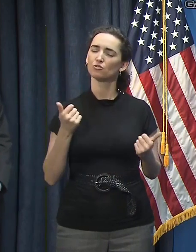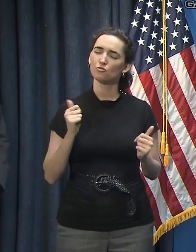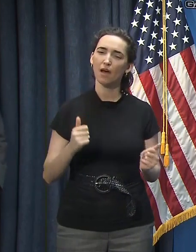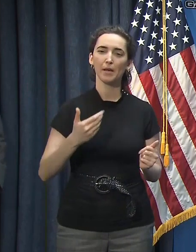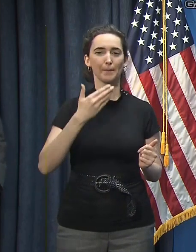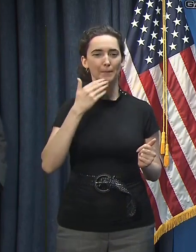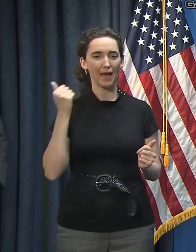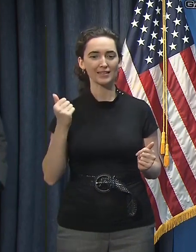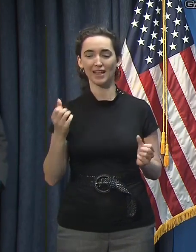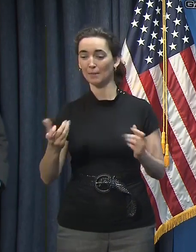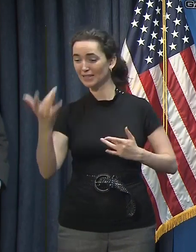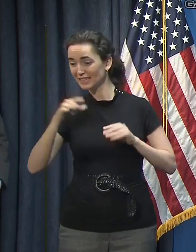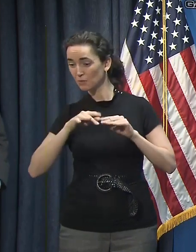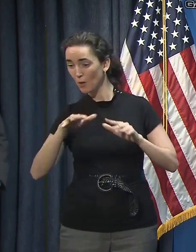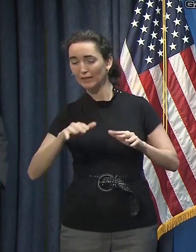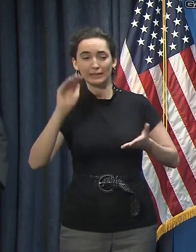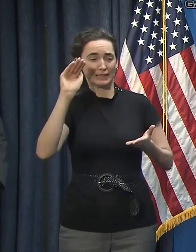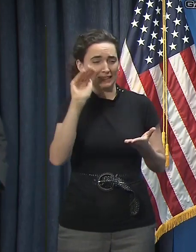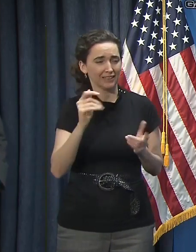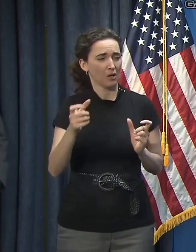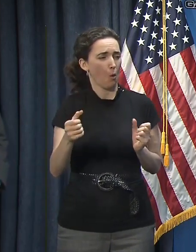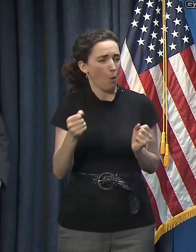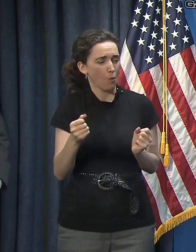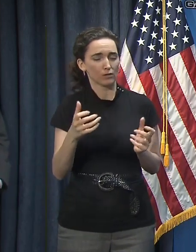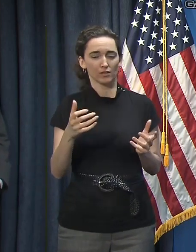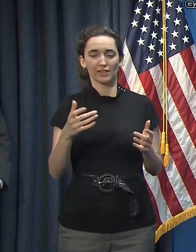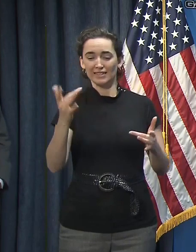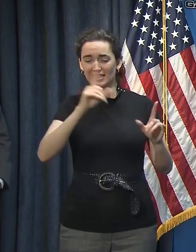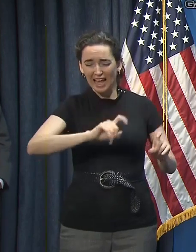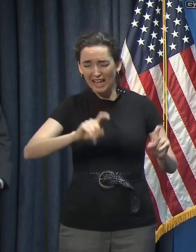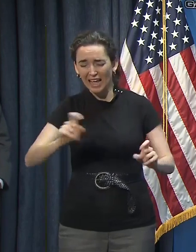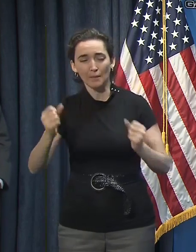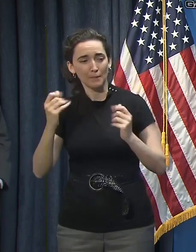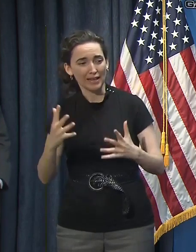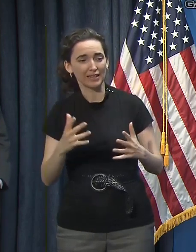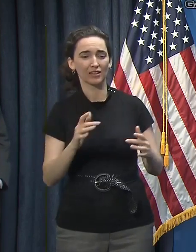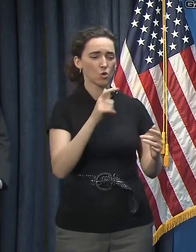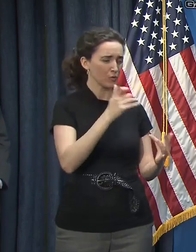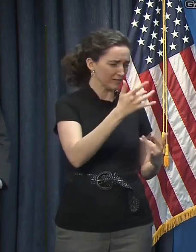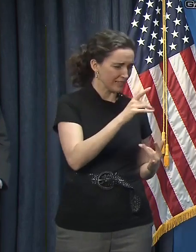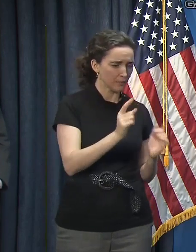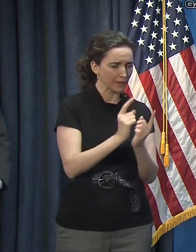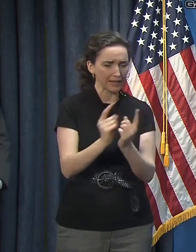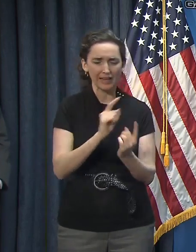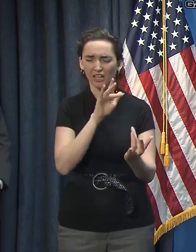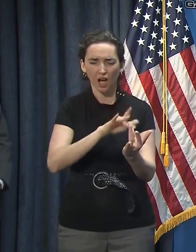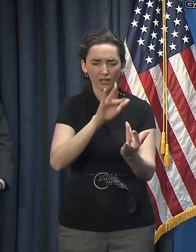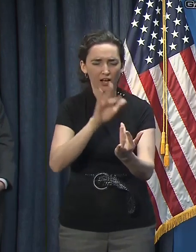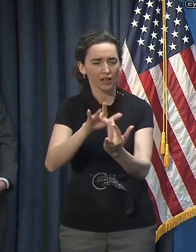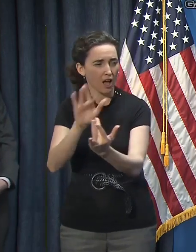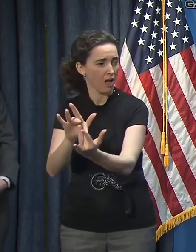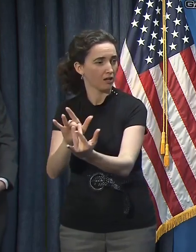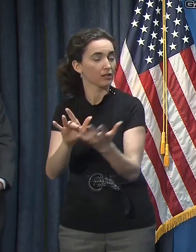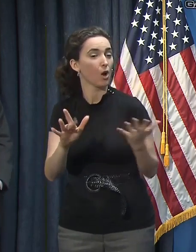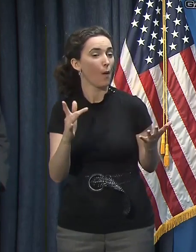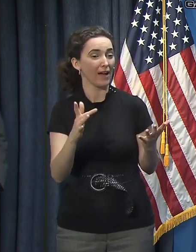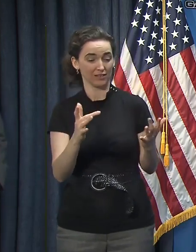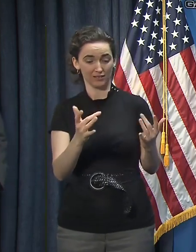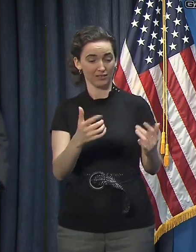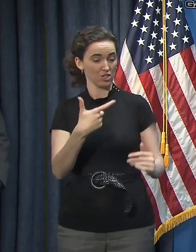to keep the cases down, increase our testing capacity and contact tracing and all that sort of stuff, because we don't yet have that